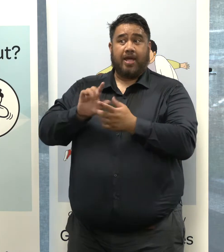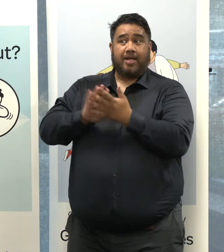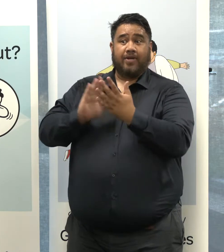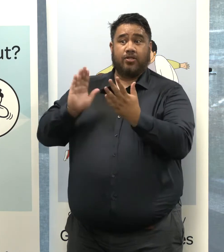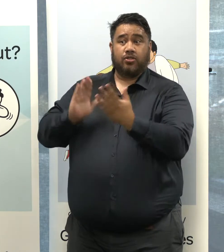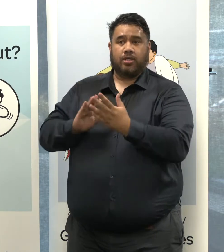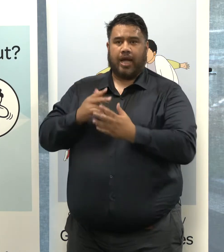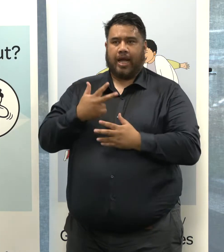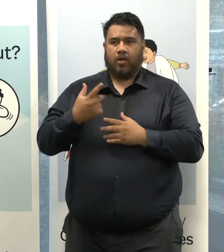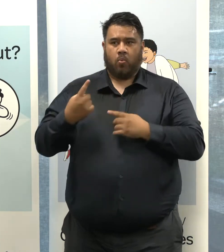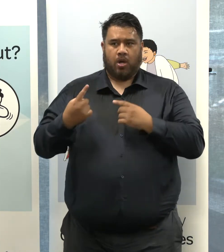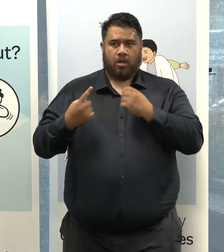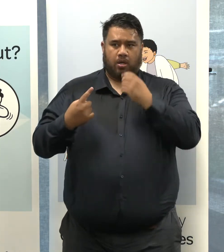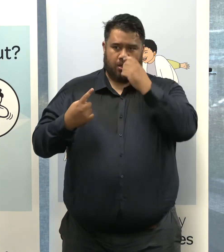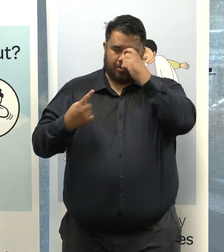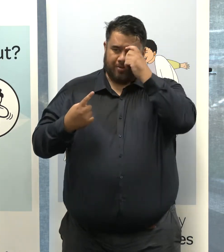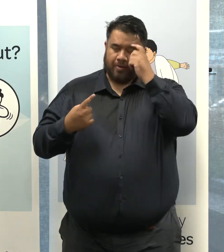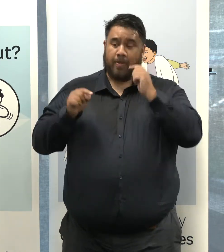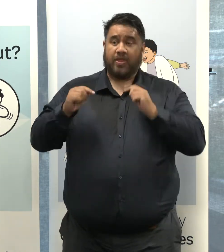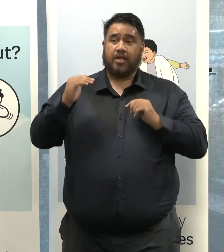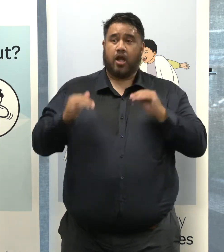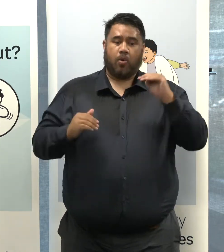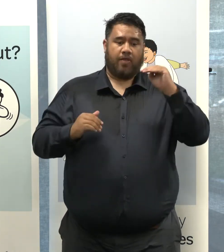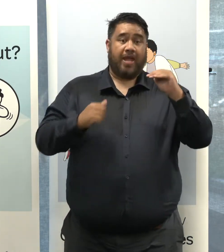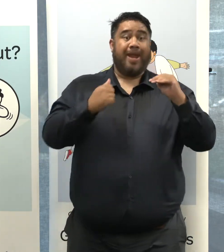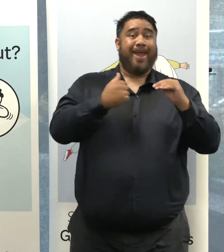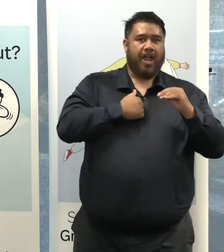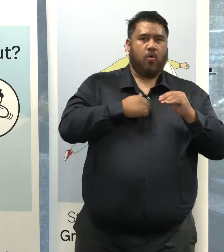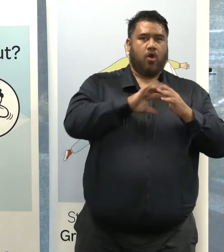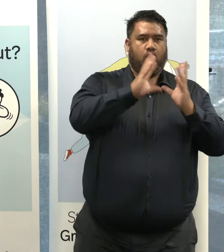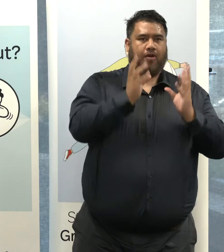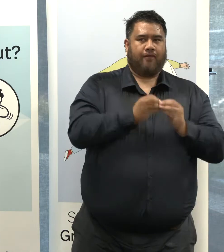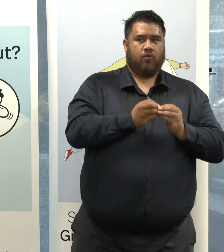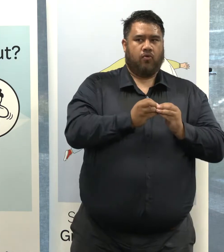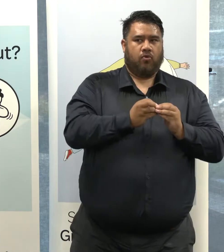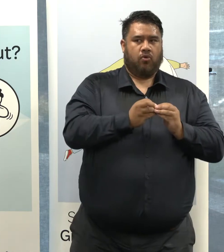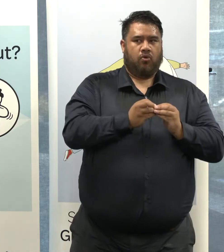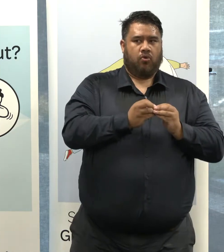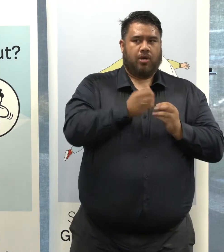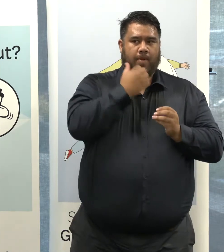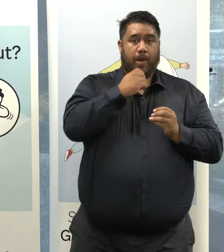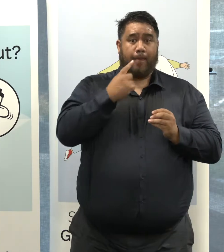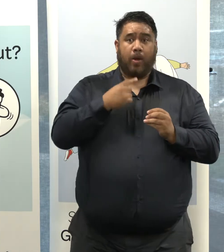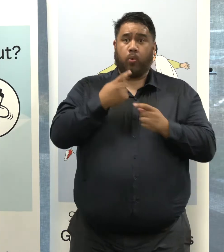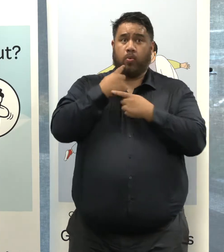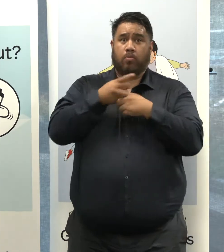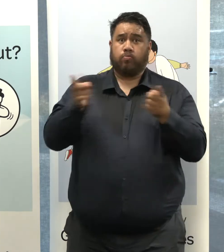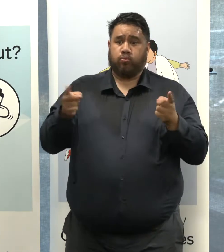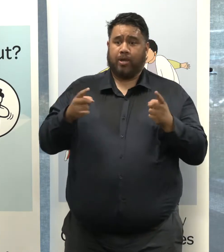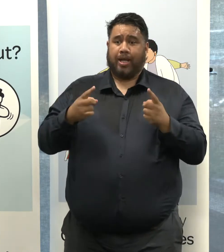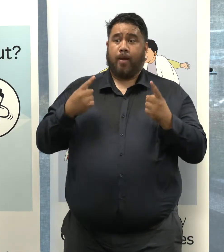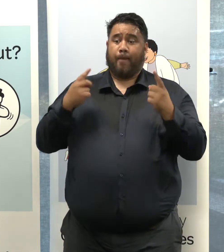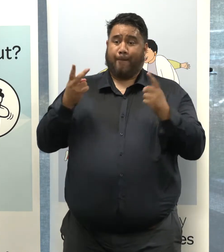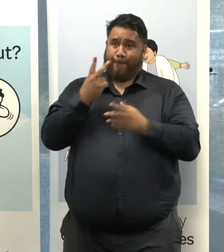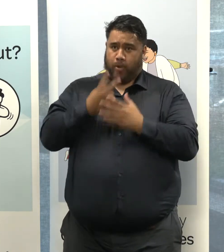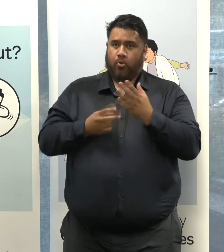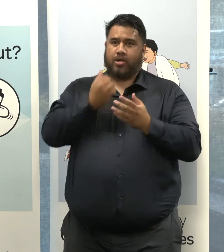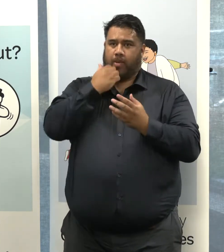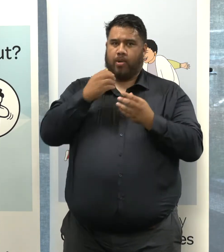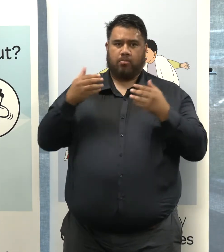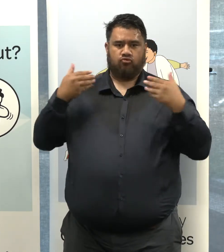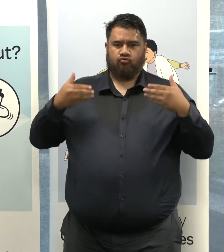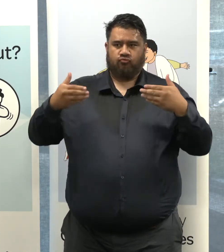it's 81 at the moment, is lower than our overall total, but we will report both publicly. Is that any will